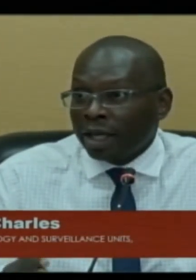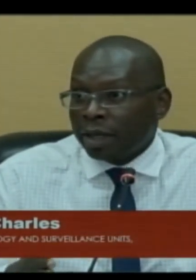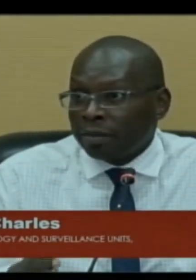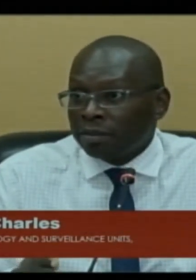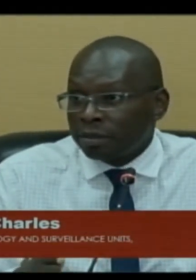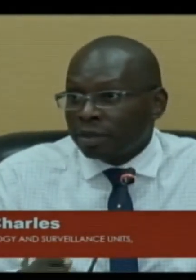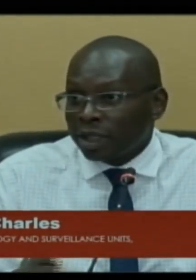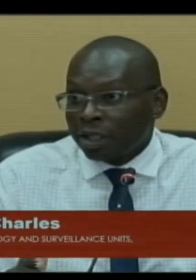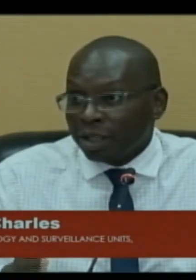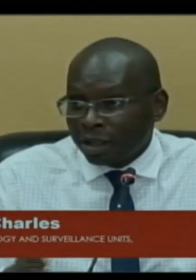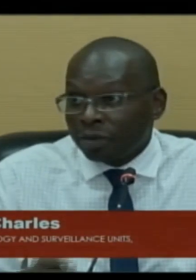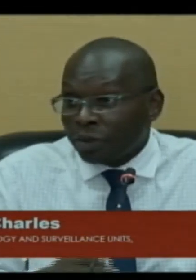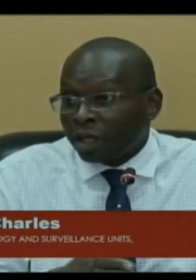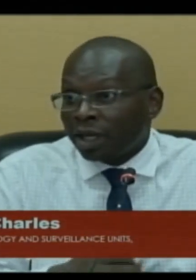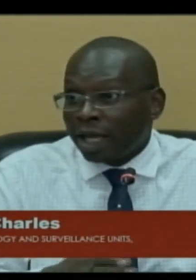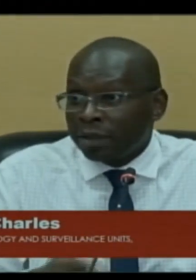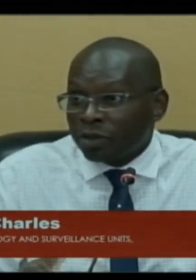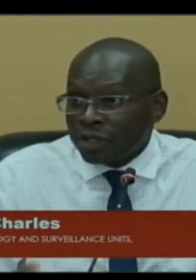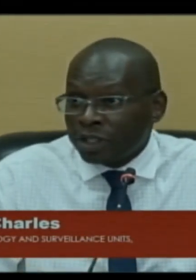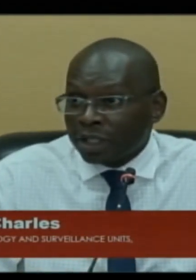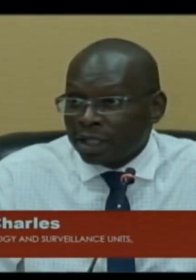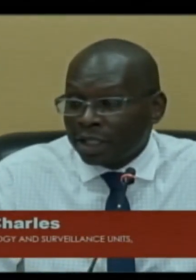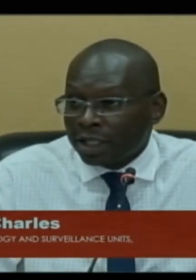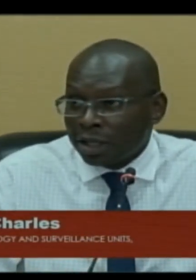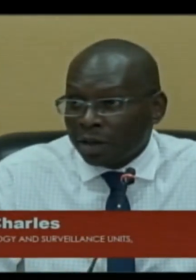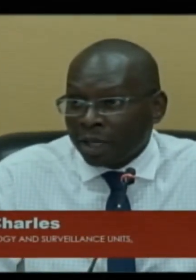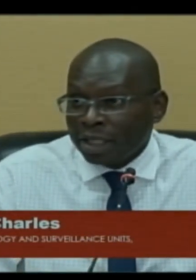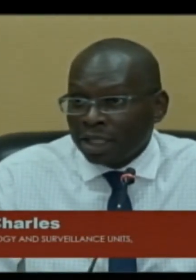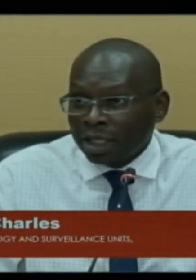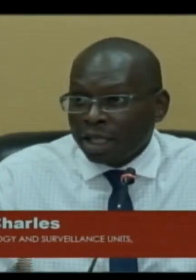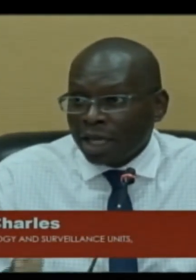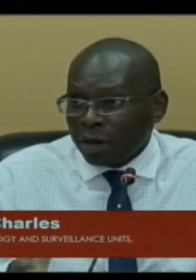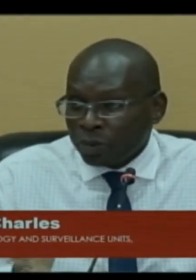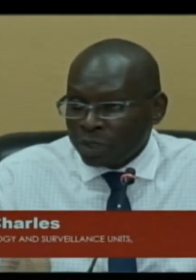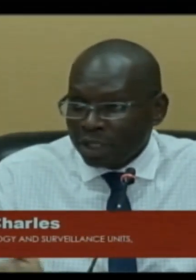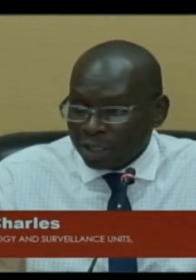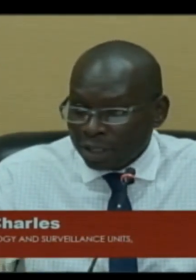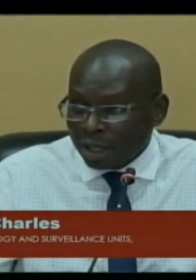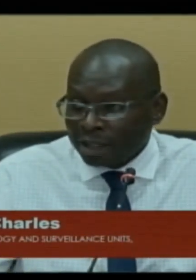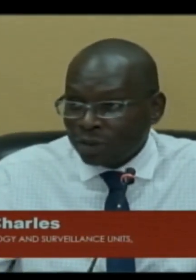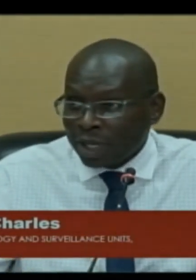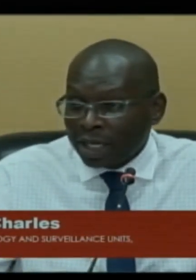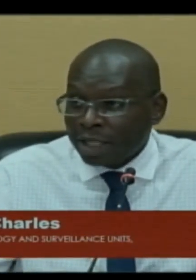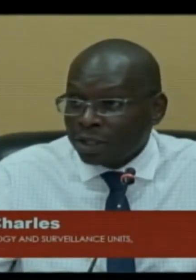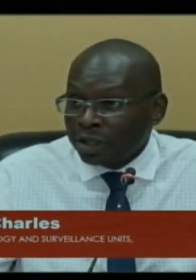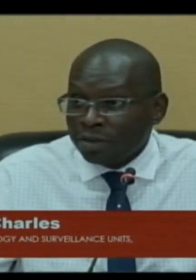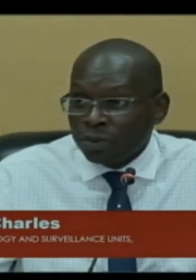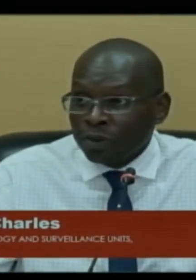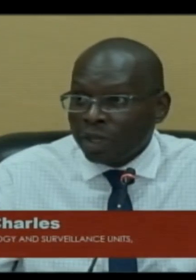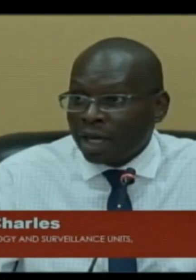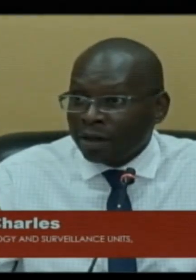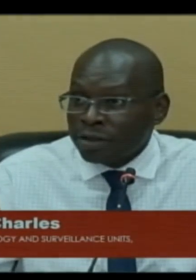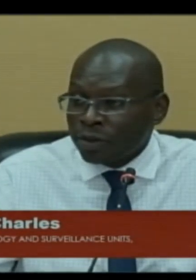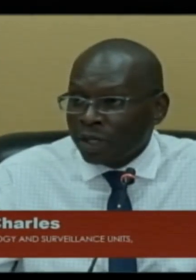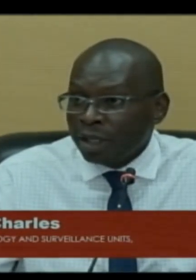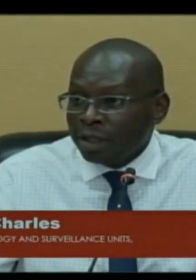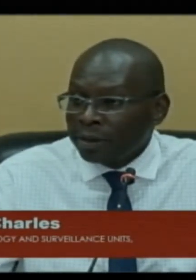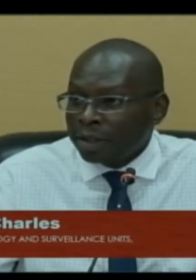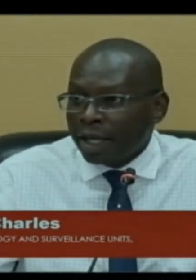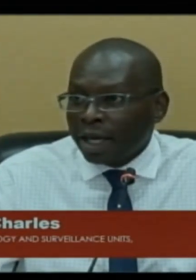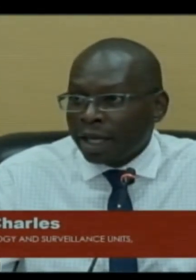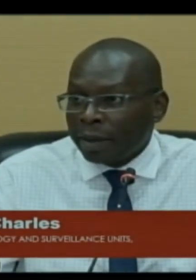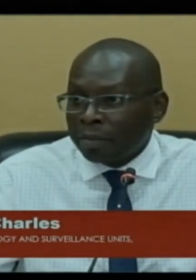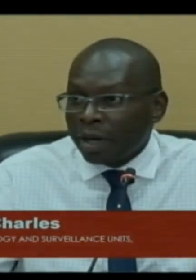clear the regular landing procedure. All right, they are routed to that alternative route where they are